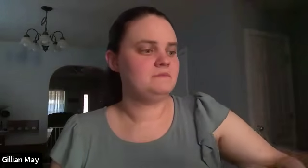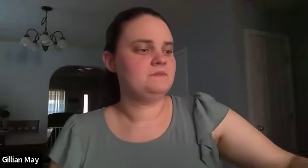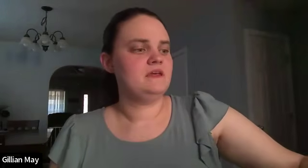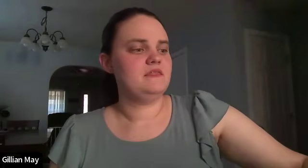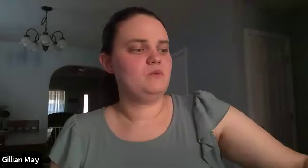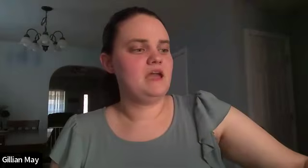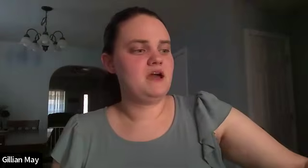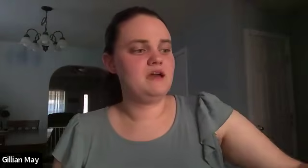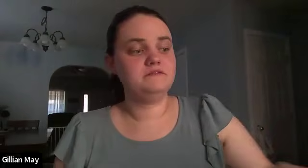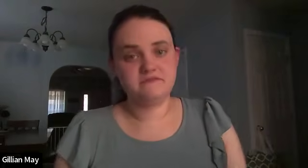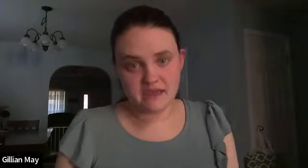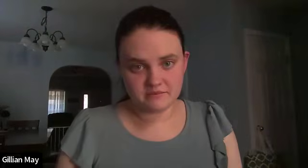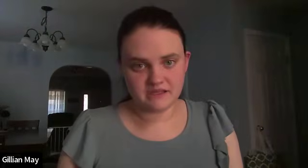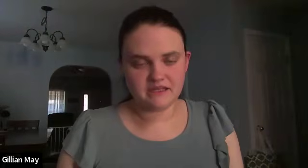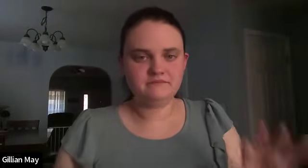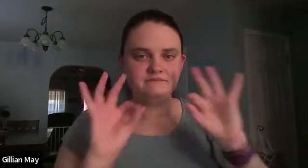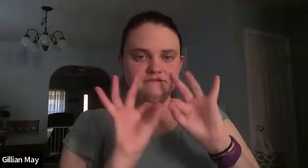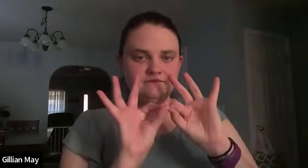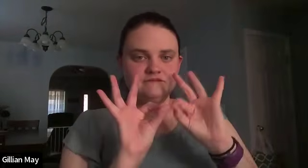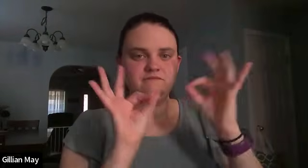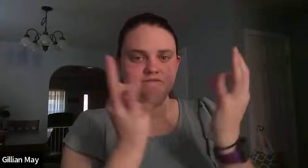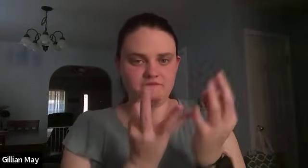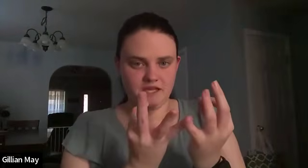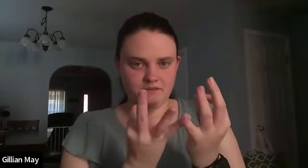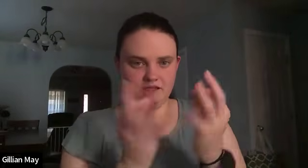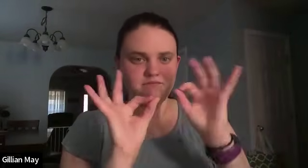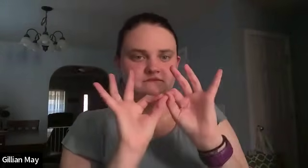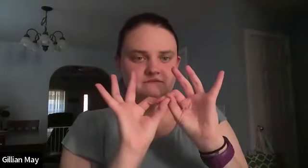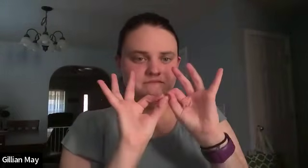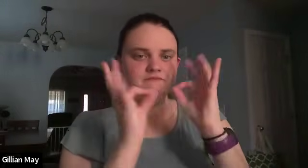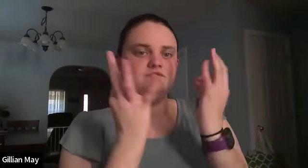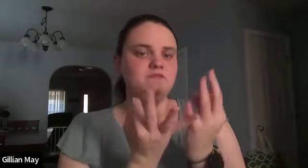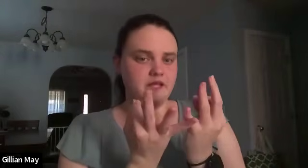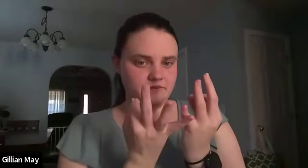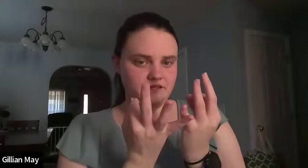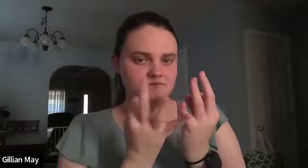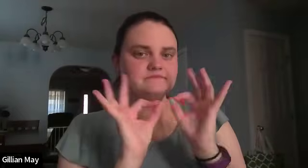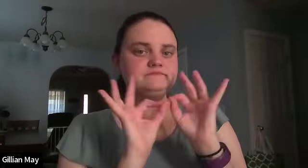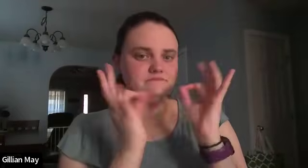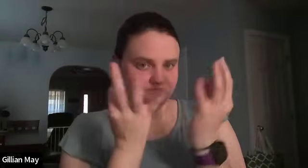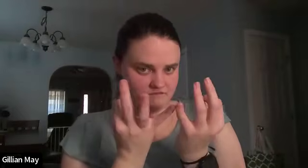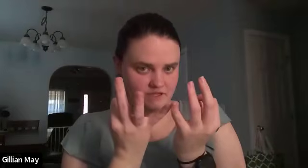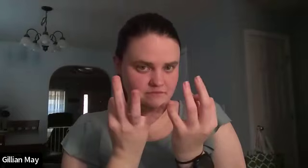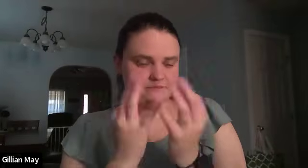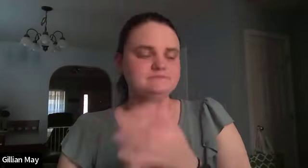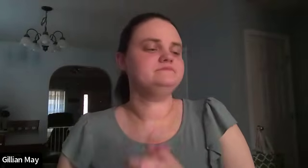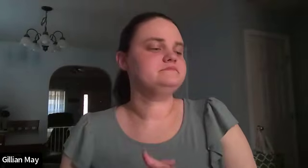Okay. Then we had family, family, family, family.